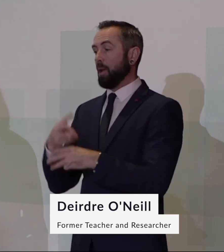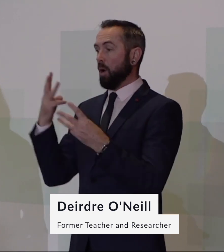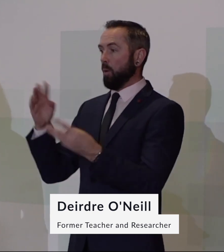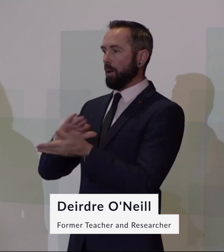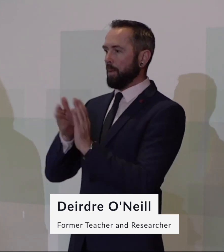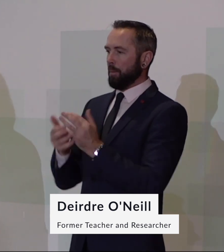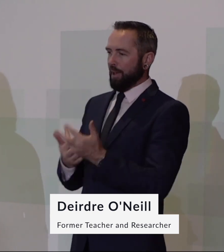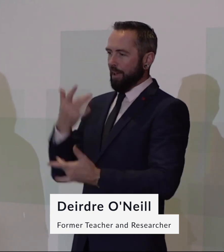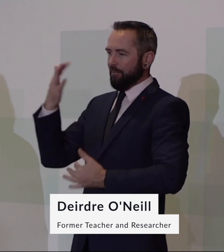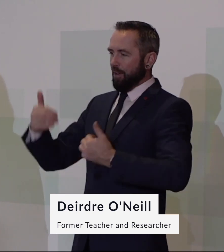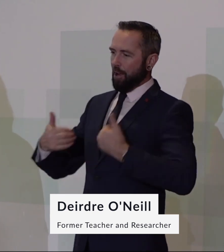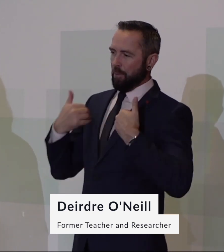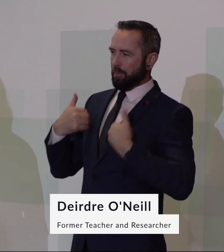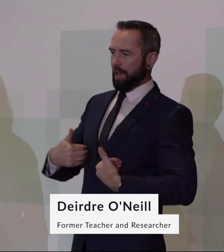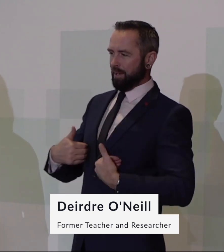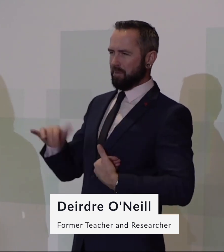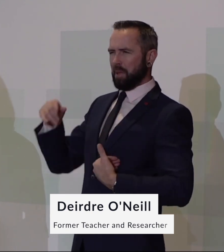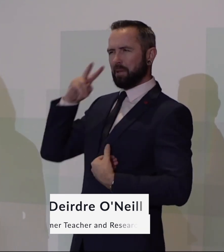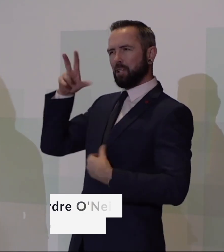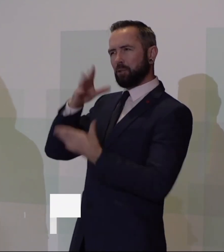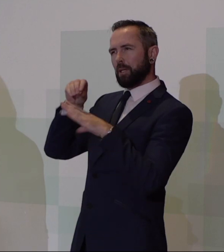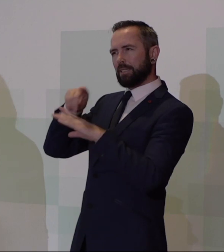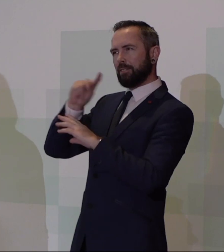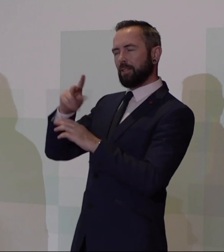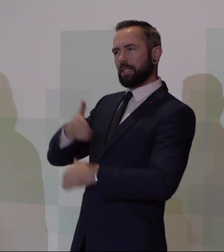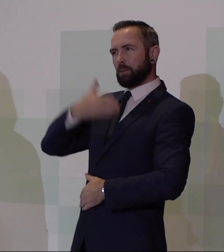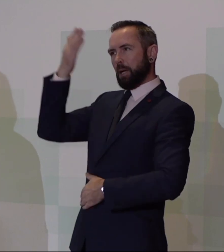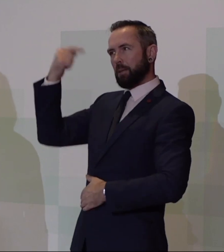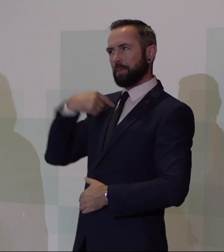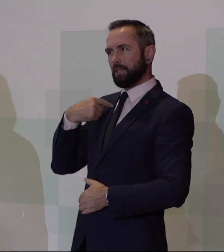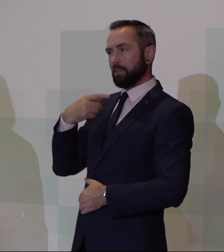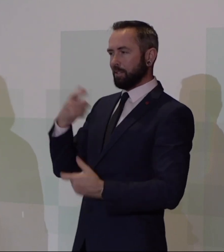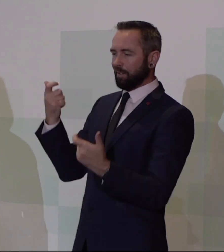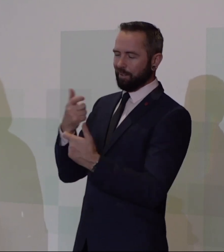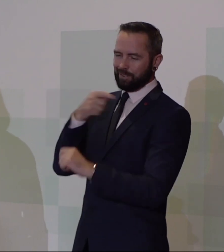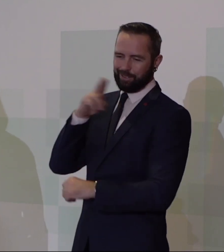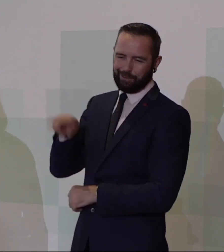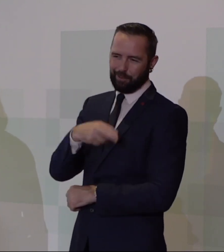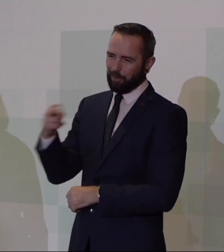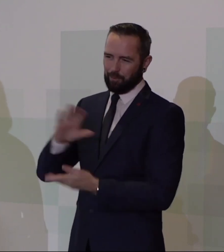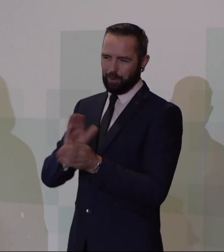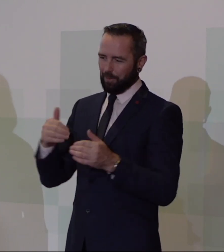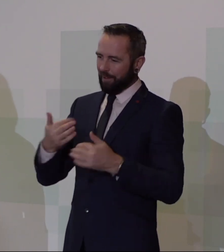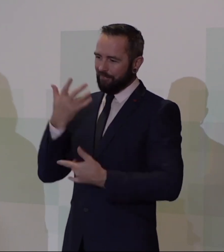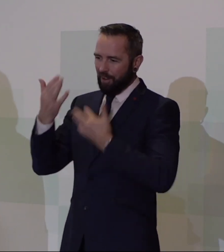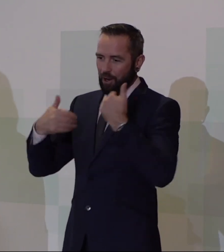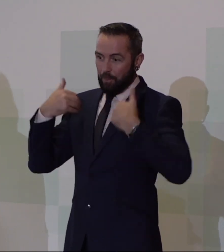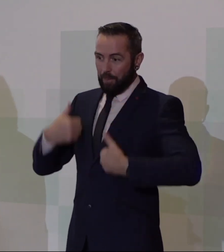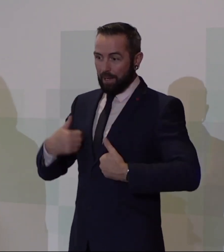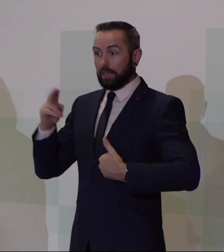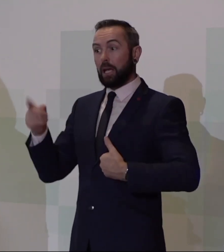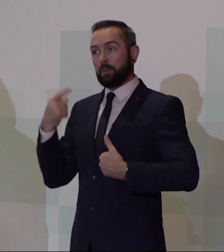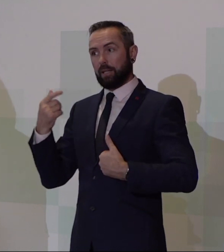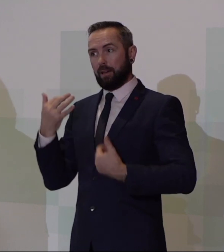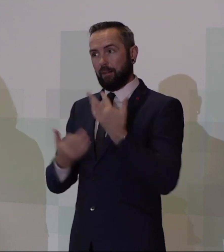fireman. I must have seen something on TV to inspire me. She laughed at me and said, you can't be a fireman. You can be a